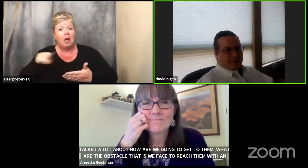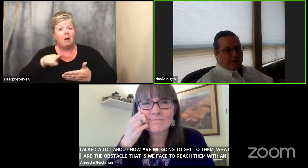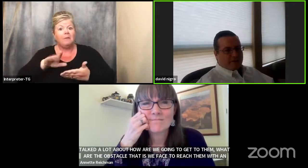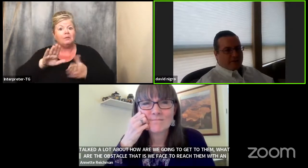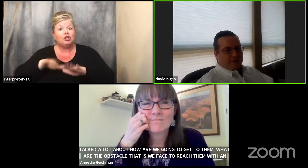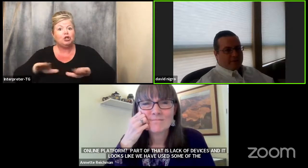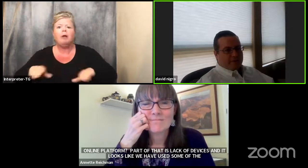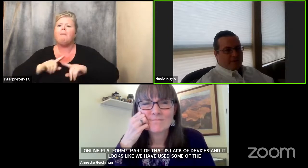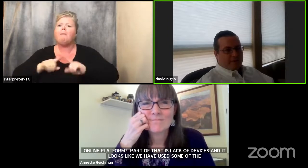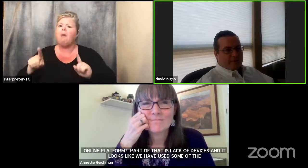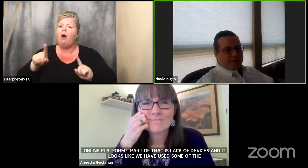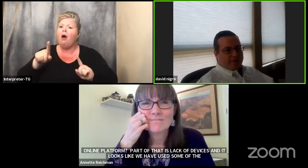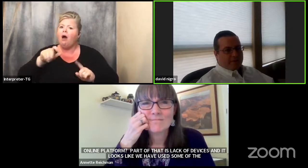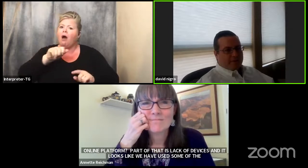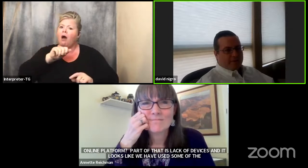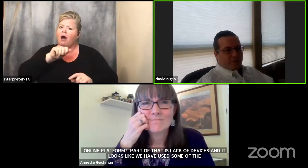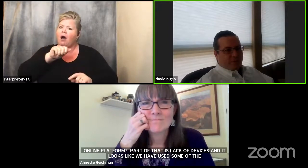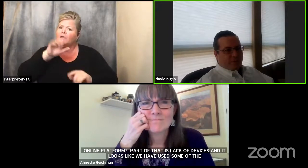talk about